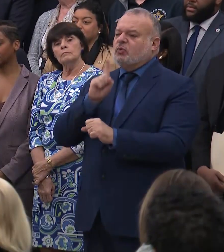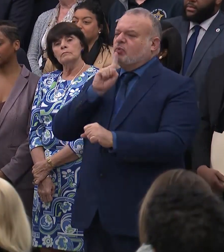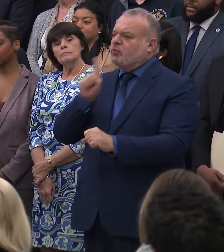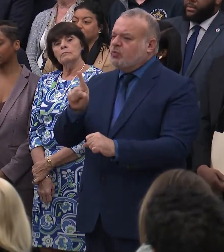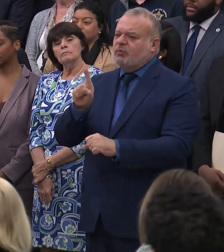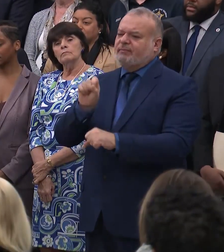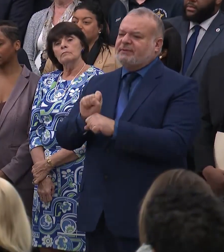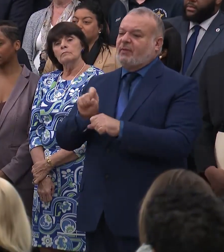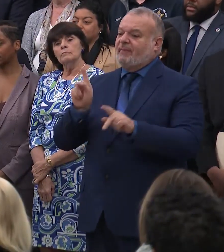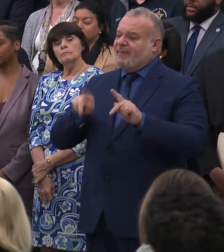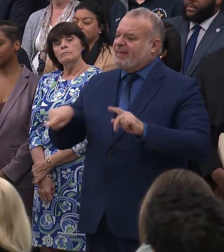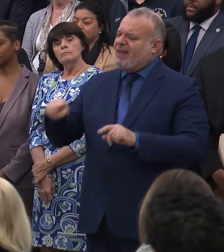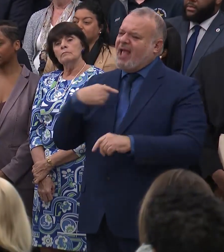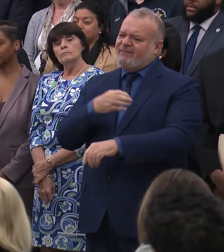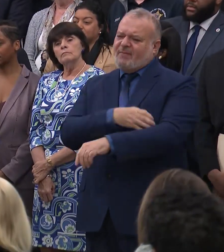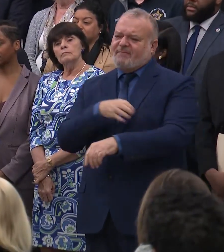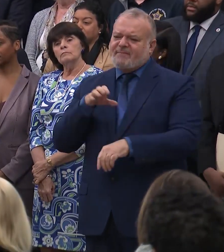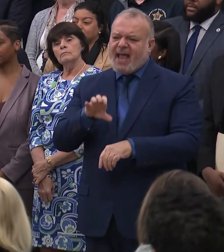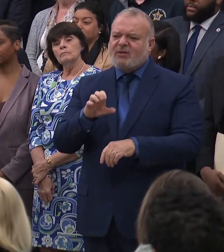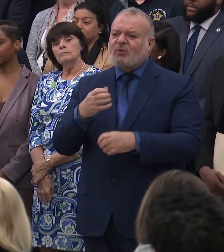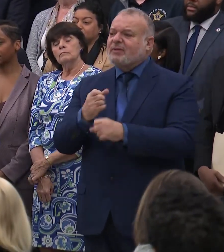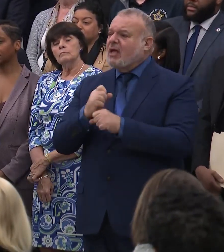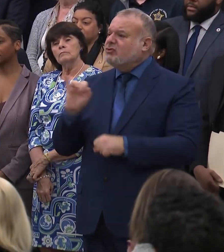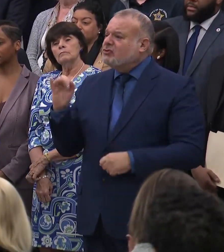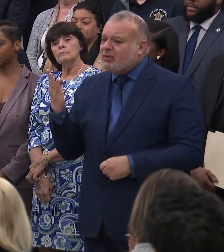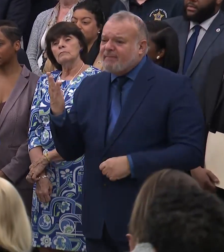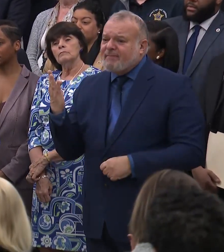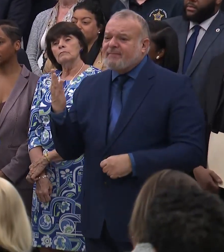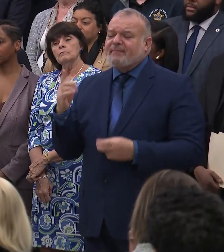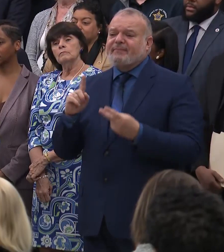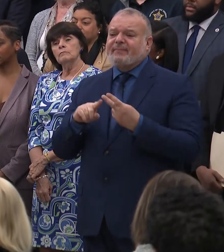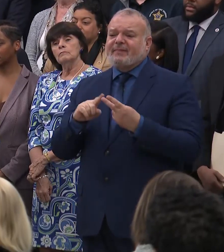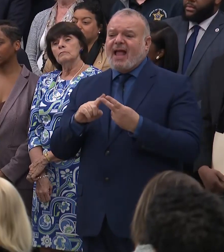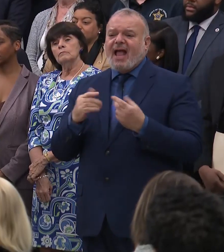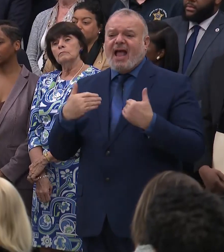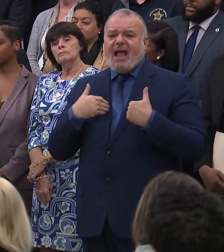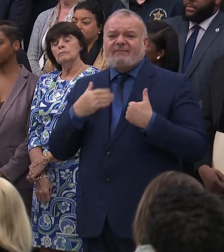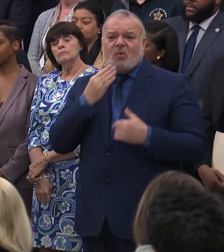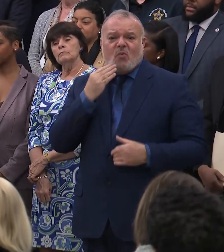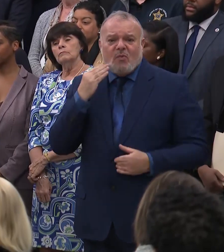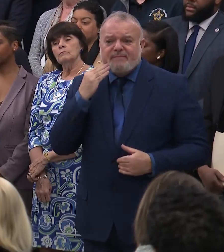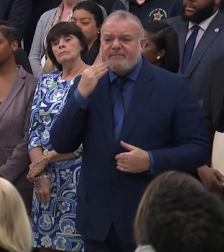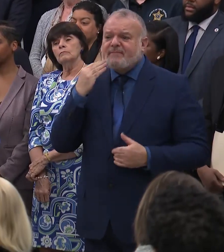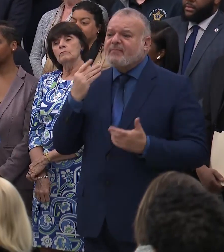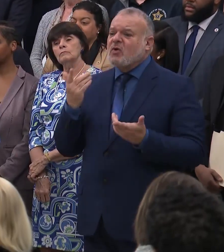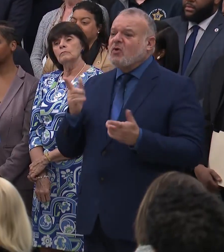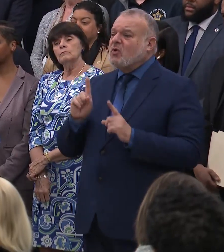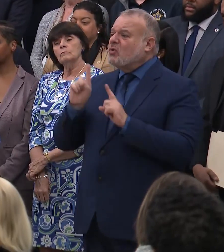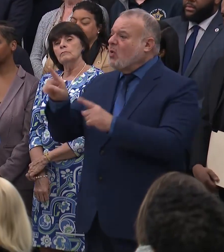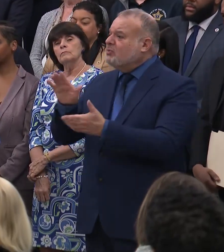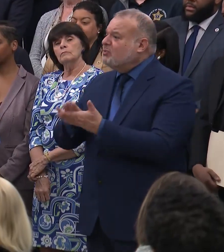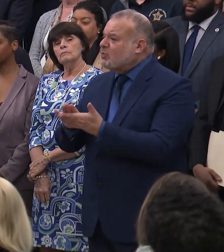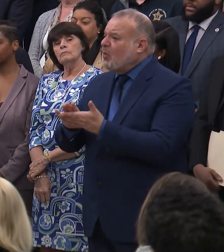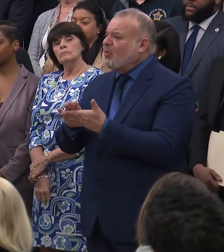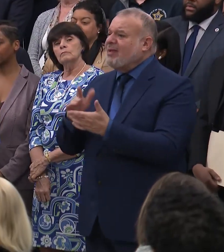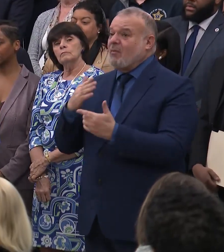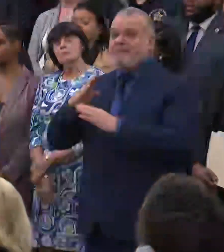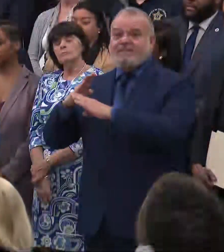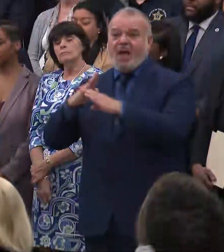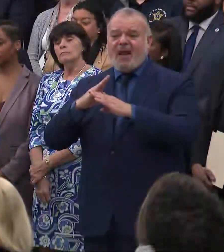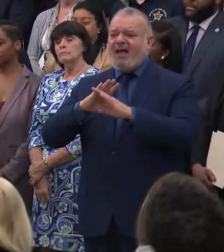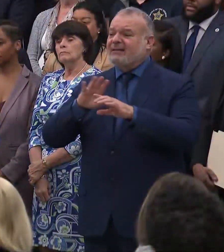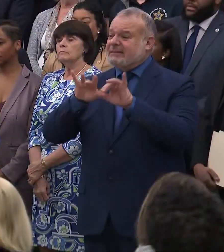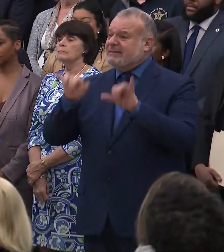be empowered to get jobs, be housed, go to school, to make their